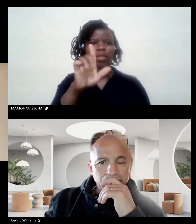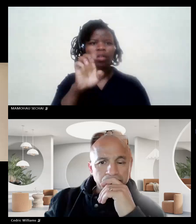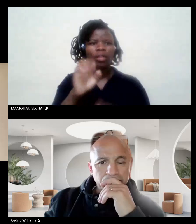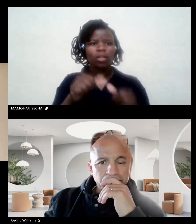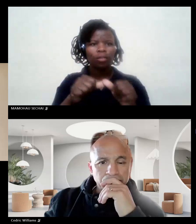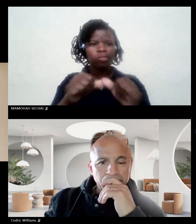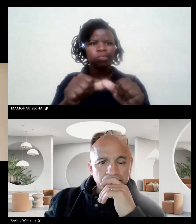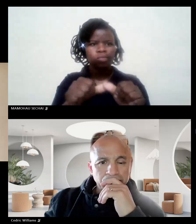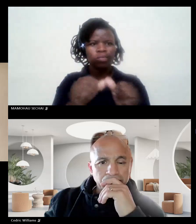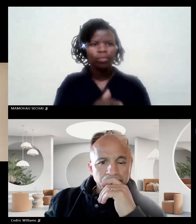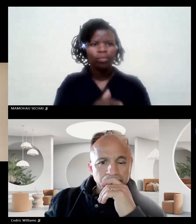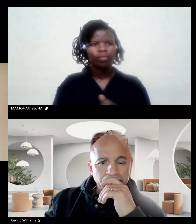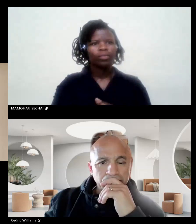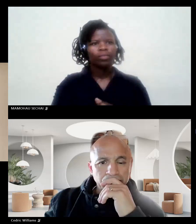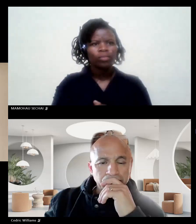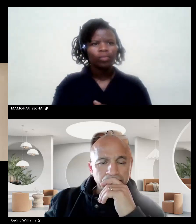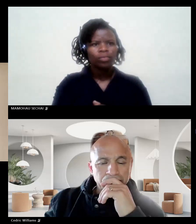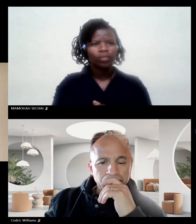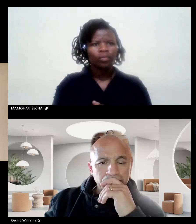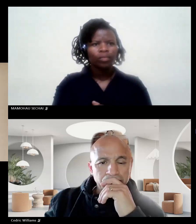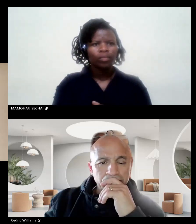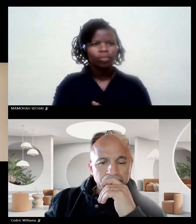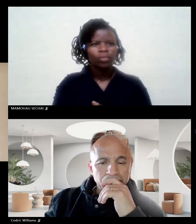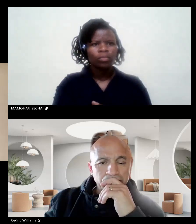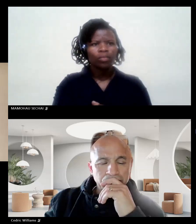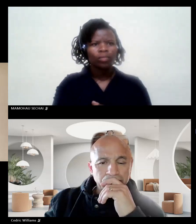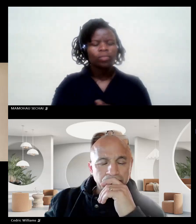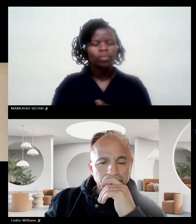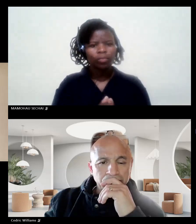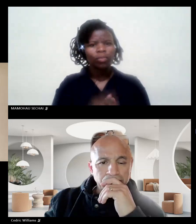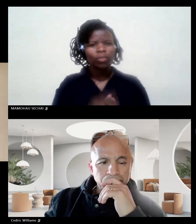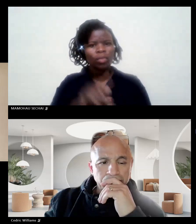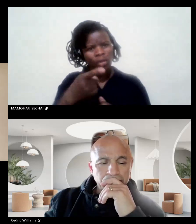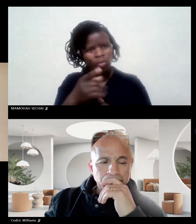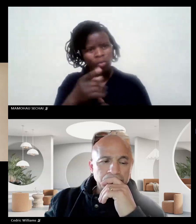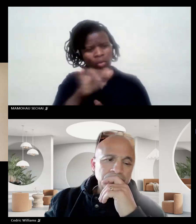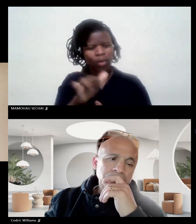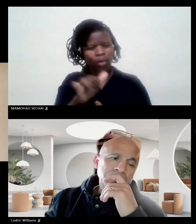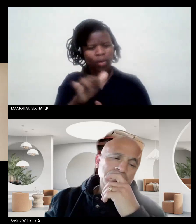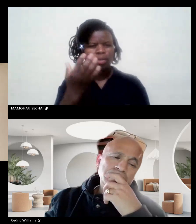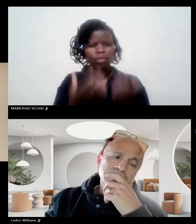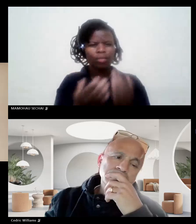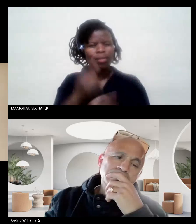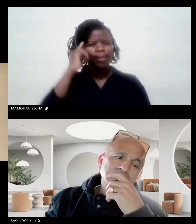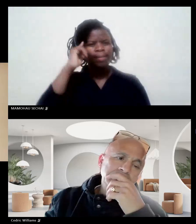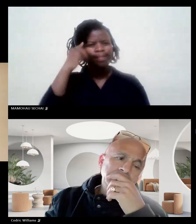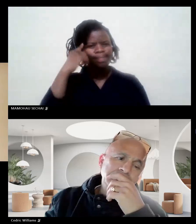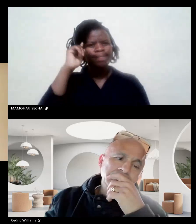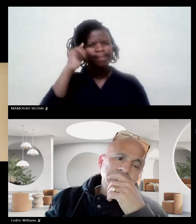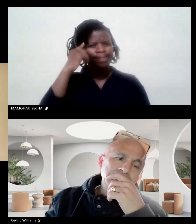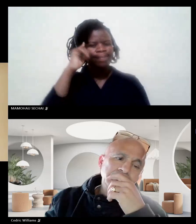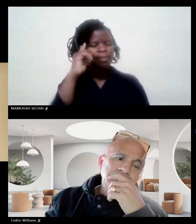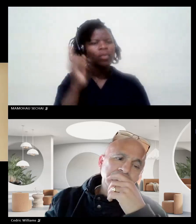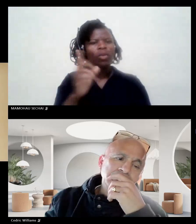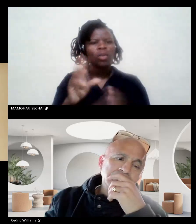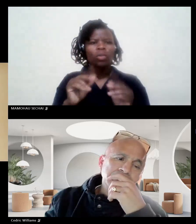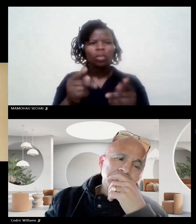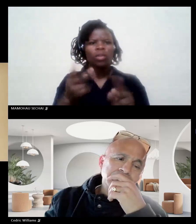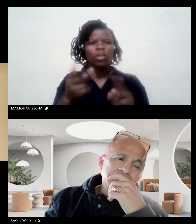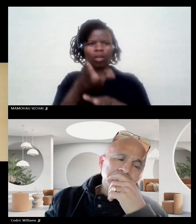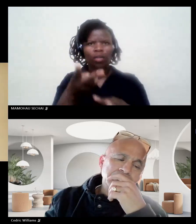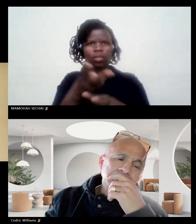Okay. So what I've been wondering about, I realized that I spent a lot